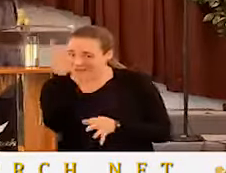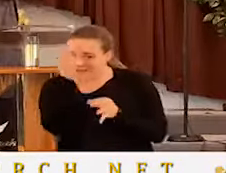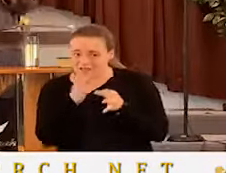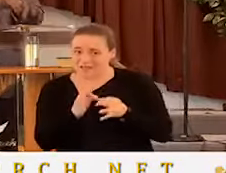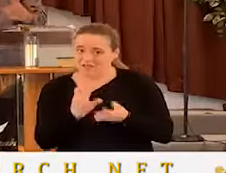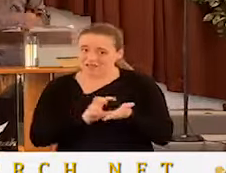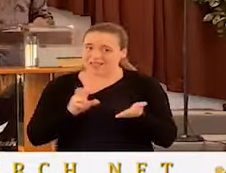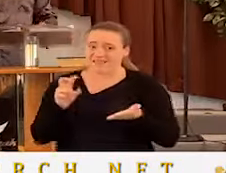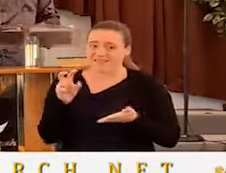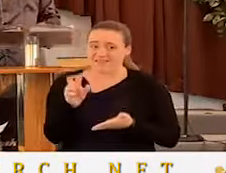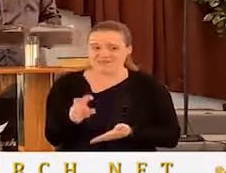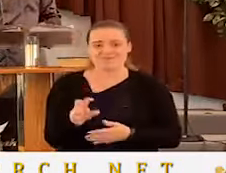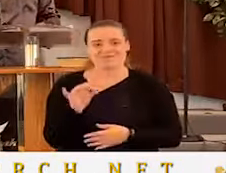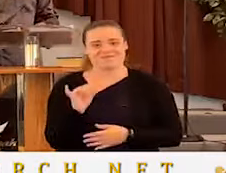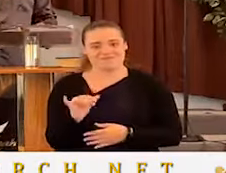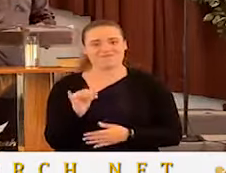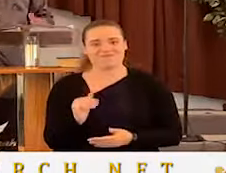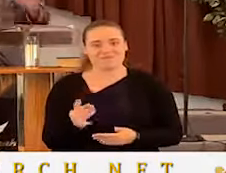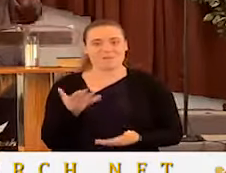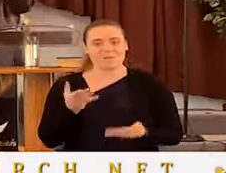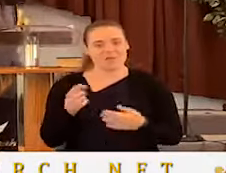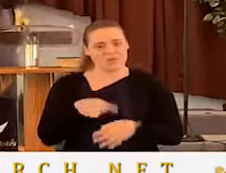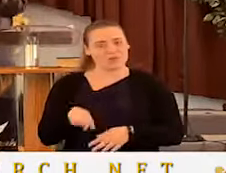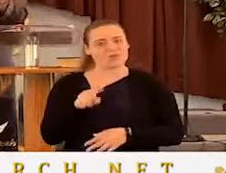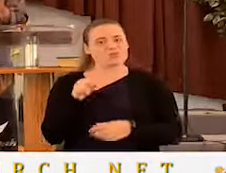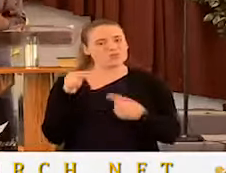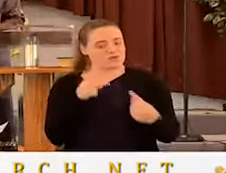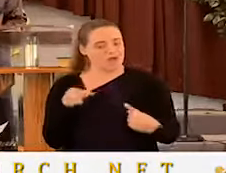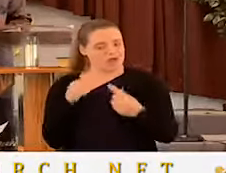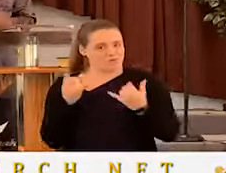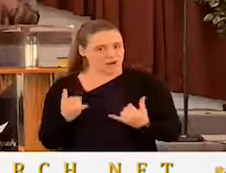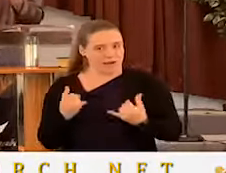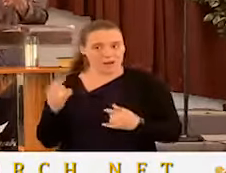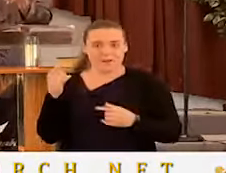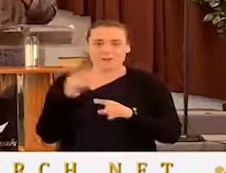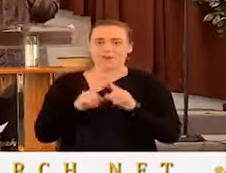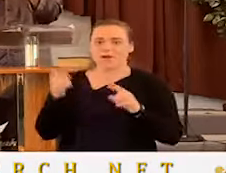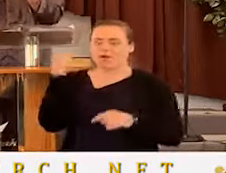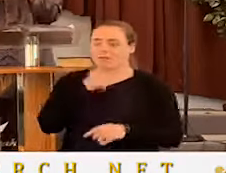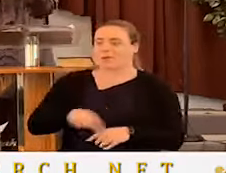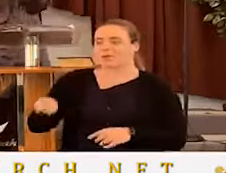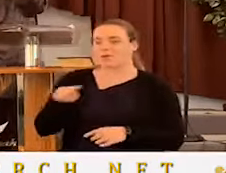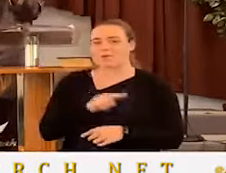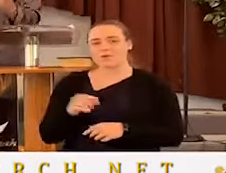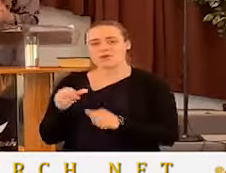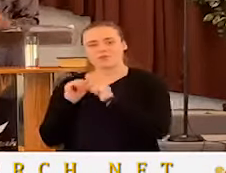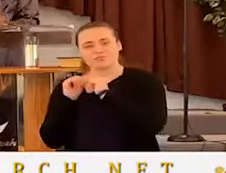all. Those are the ones that are struggling right now. But for those of us that have been faithful in our tithes,